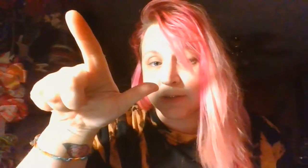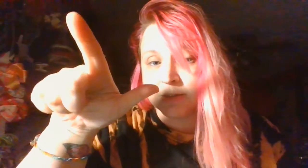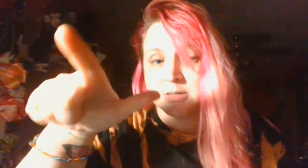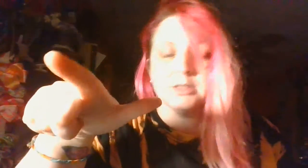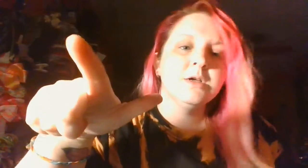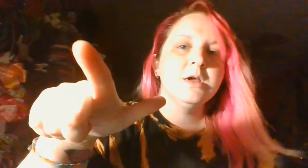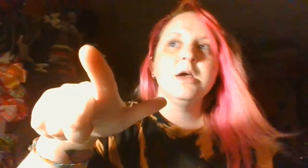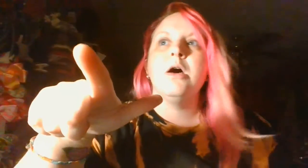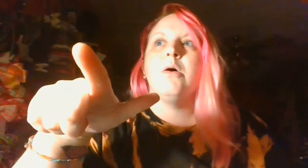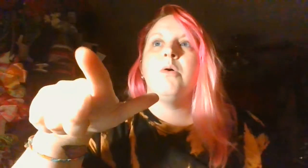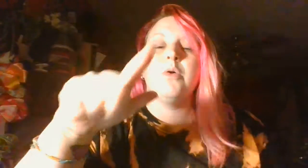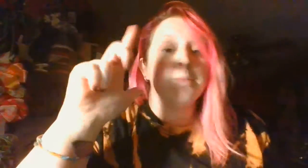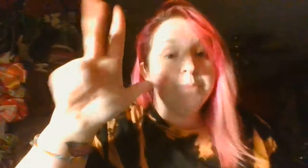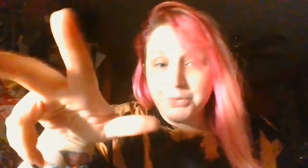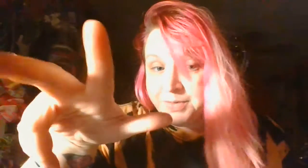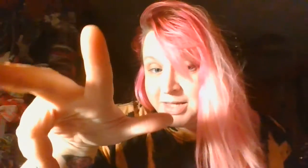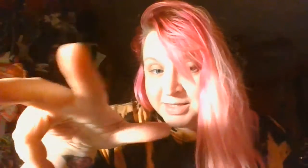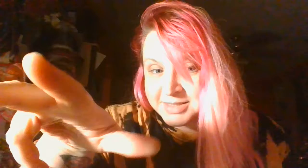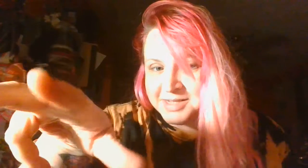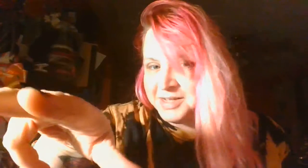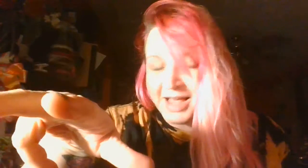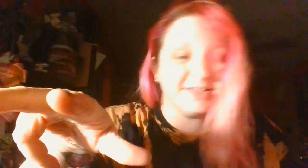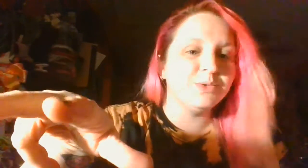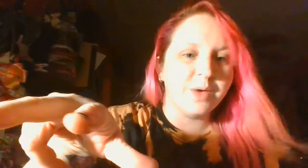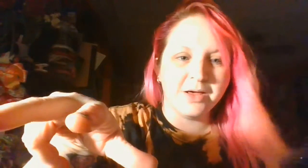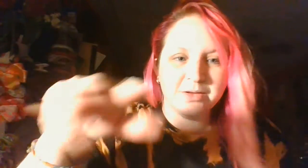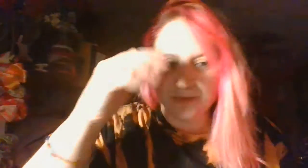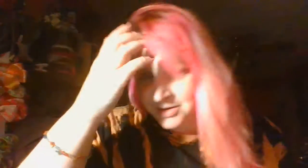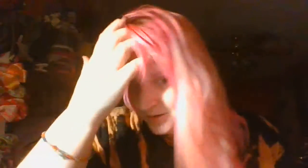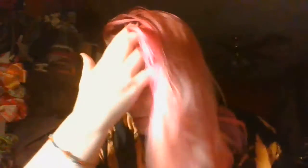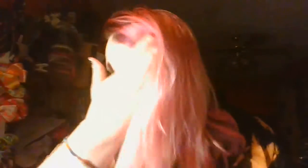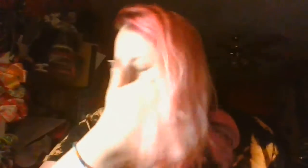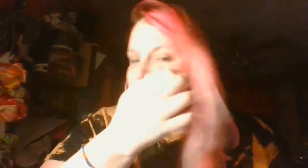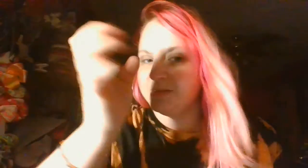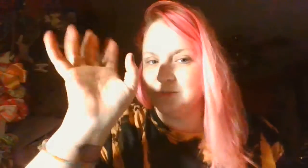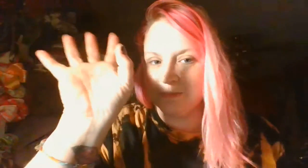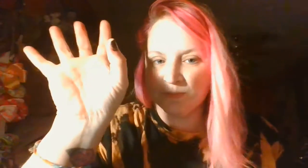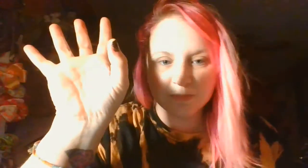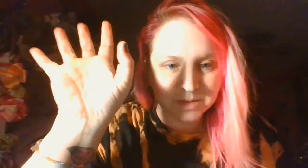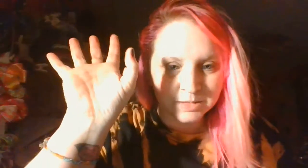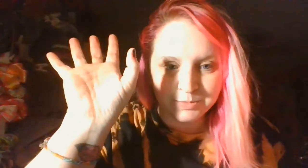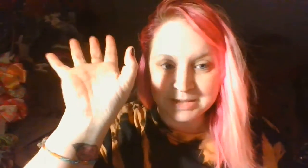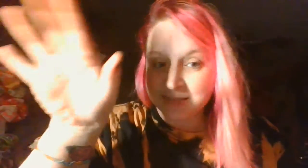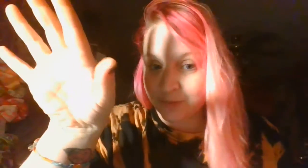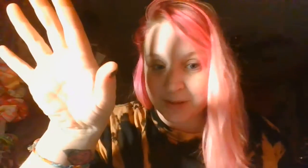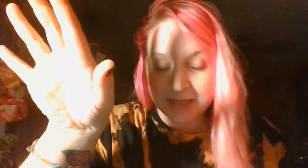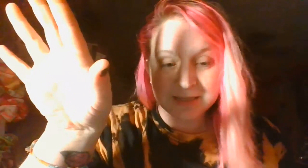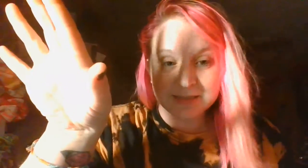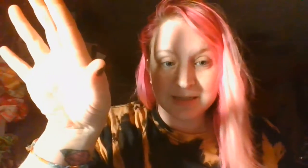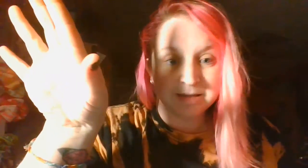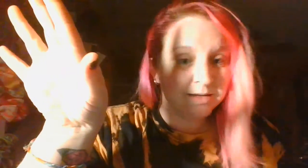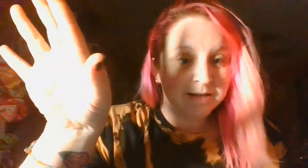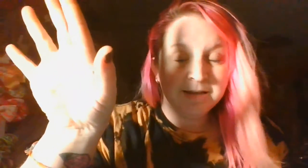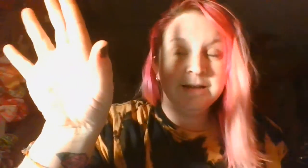tours or movies as well. You know, there's been several bands in